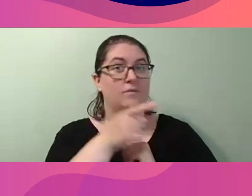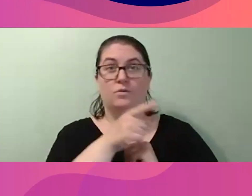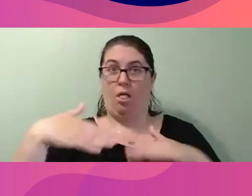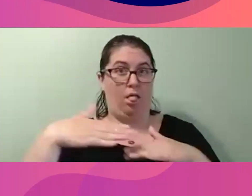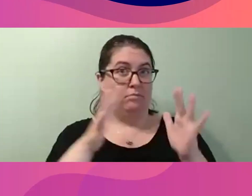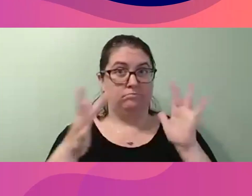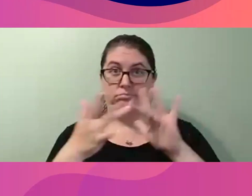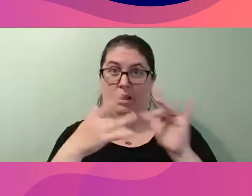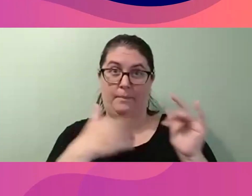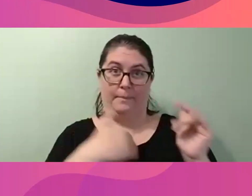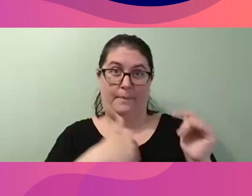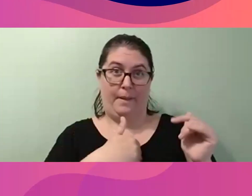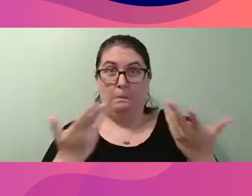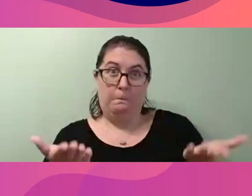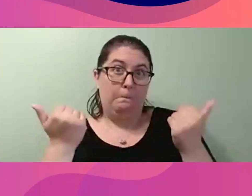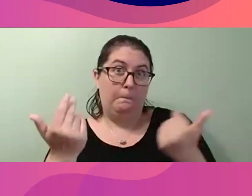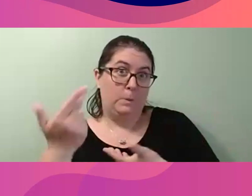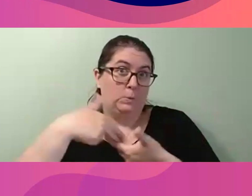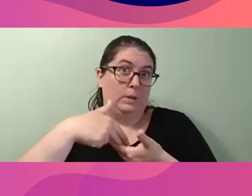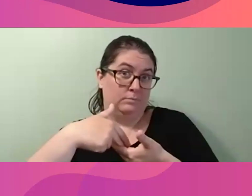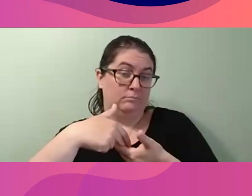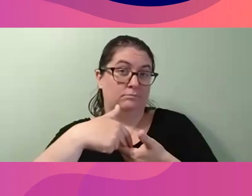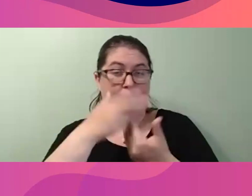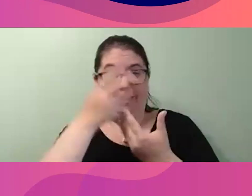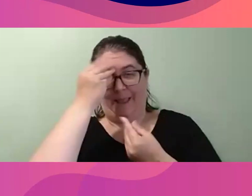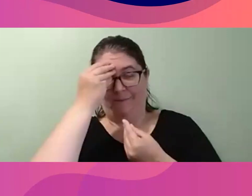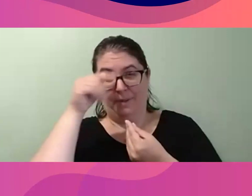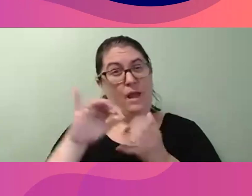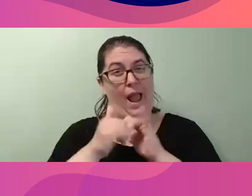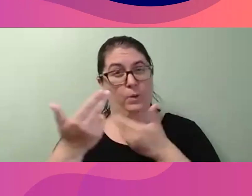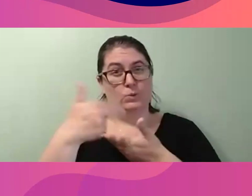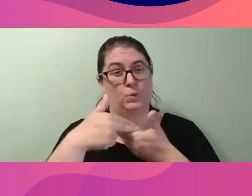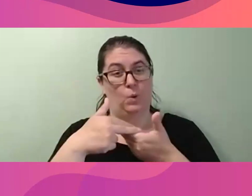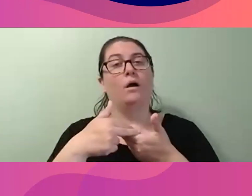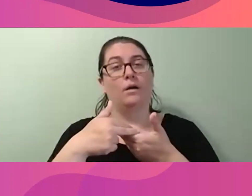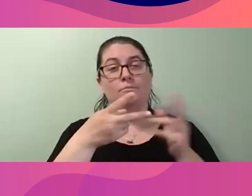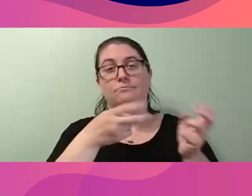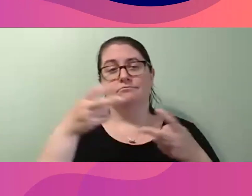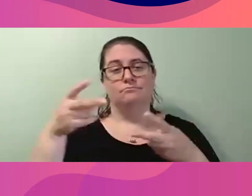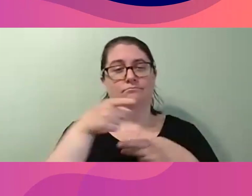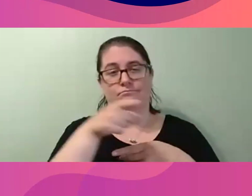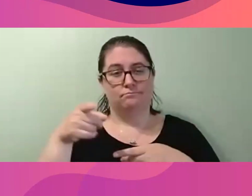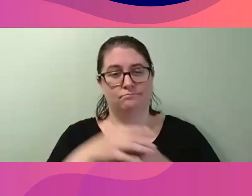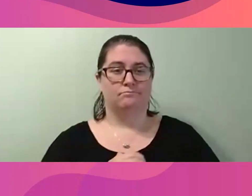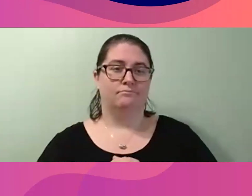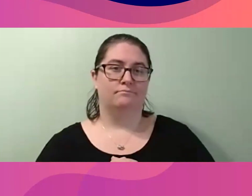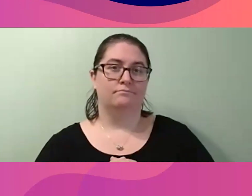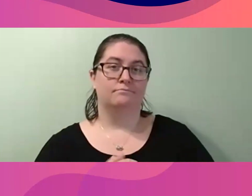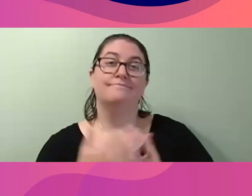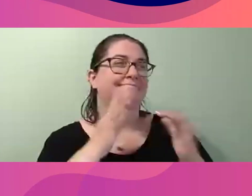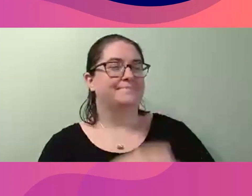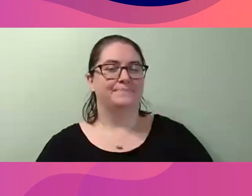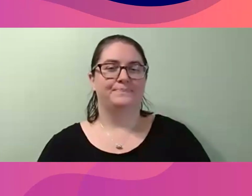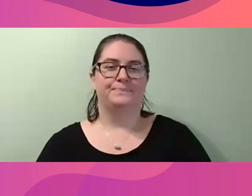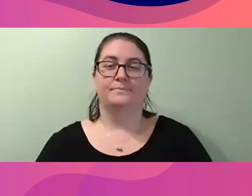member, please consider joining the AVA network. The information for how to join AVA is available on your screen. Thanks, Katrina.